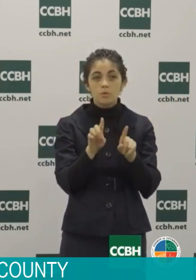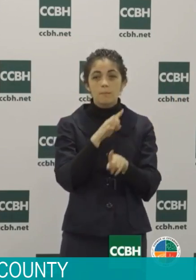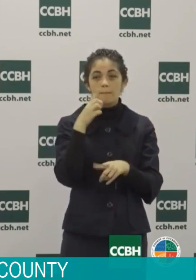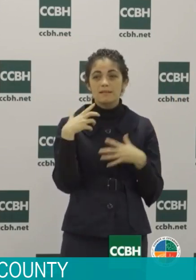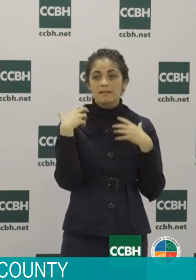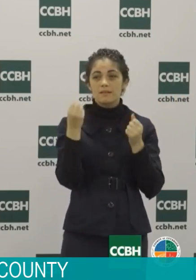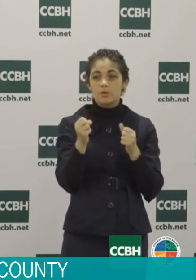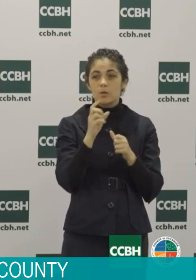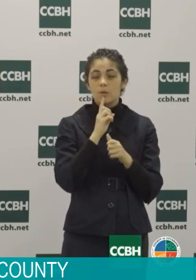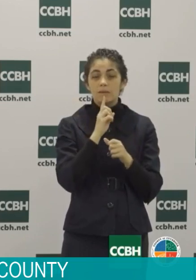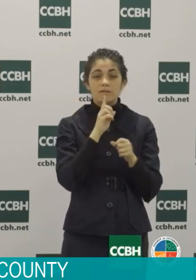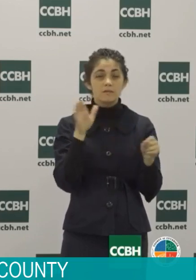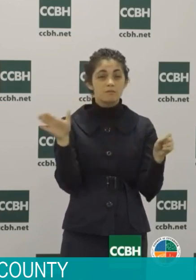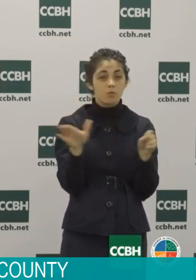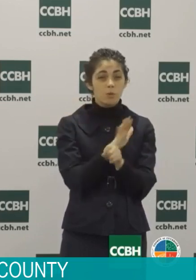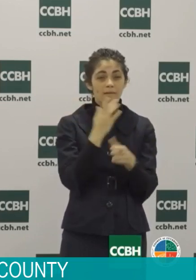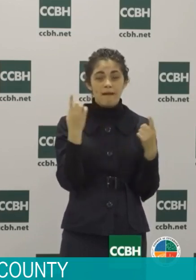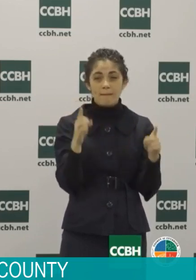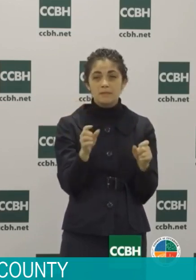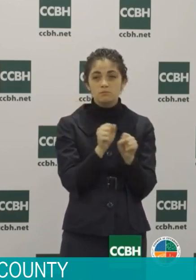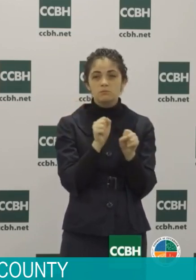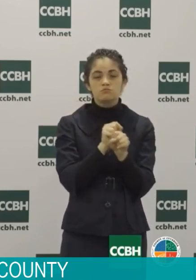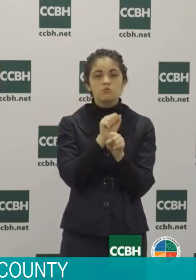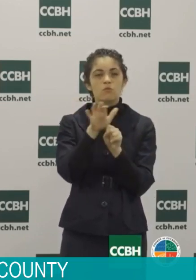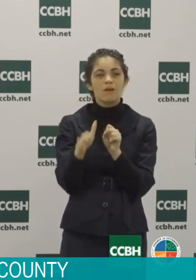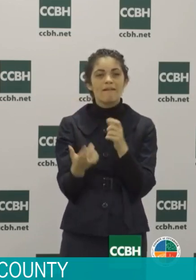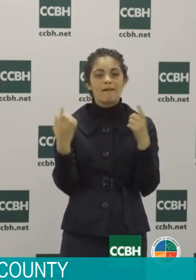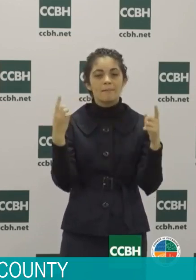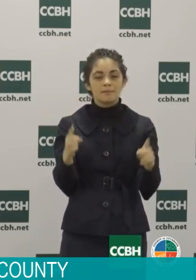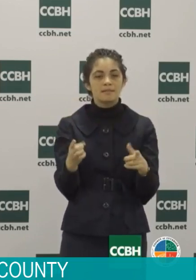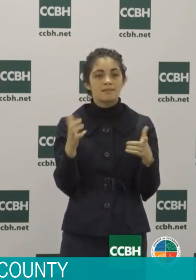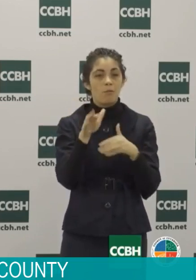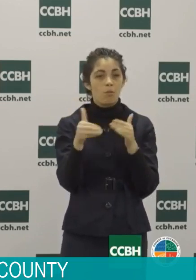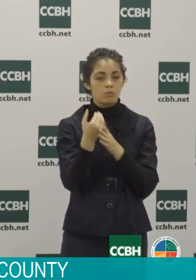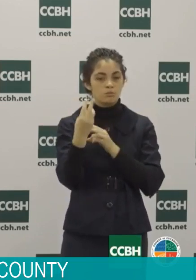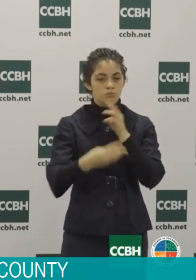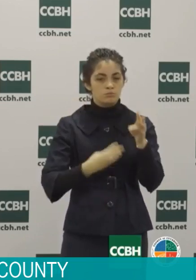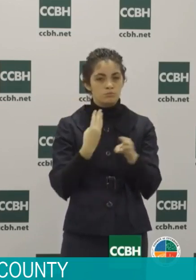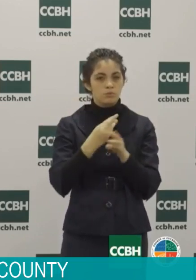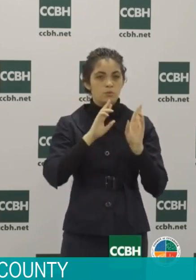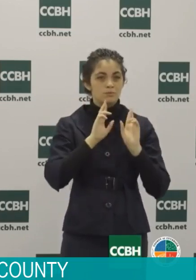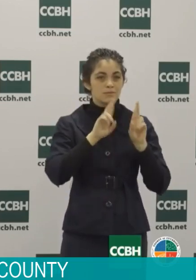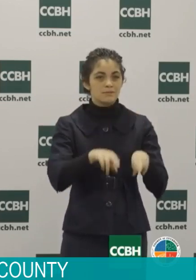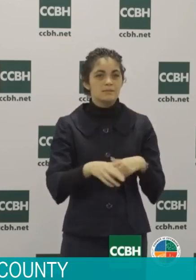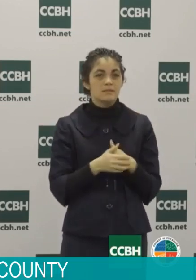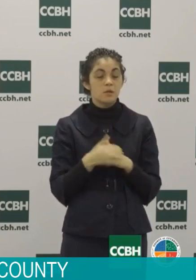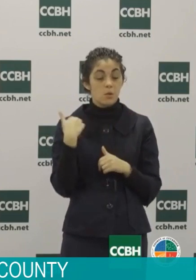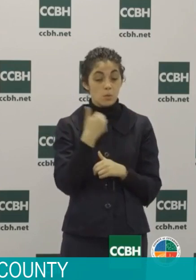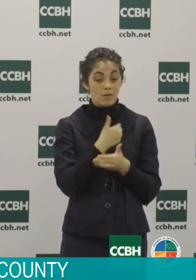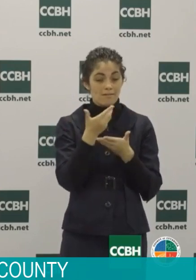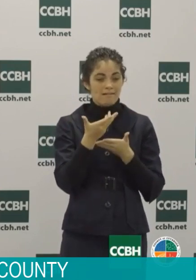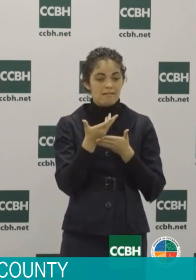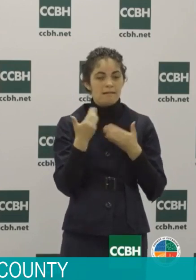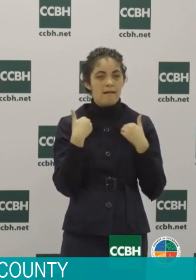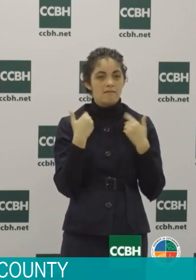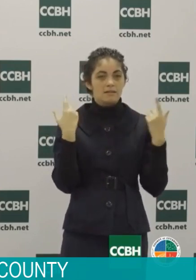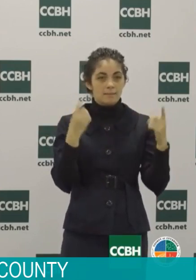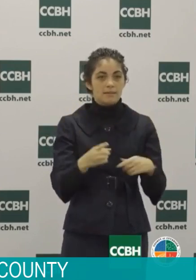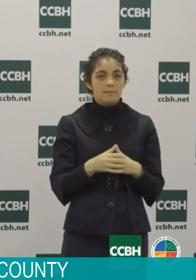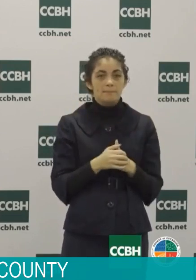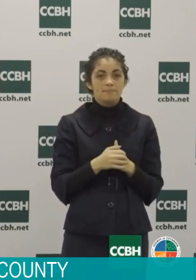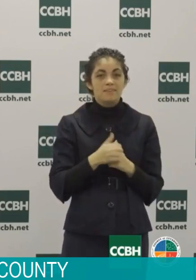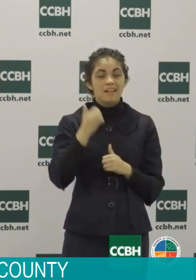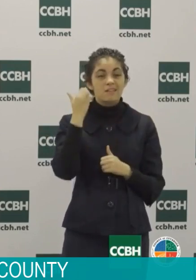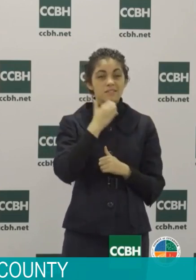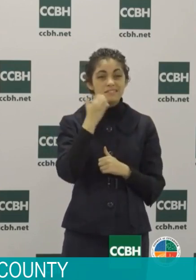has been on full display during the COVID-19 pandemic response. We are here to serve.